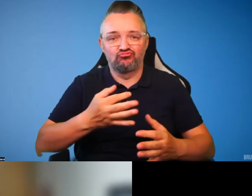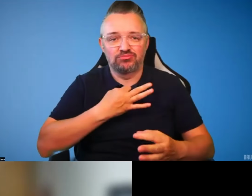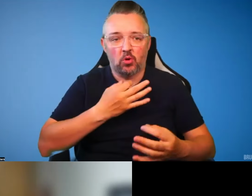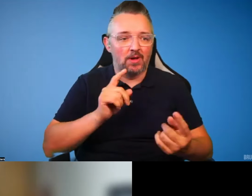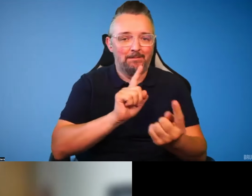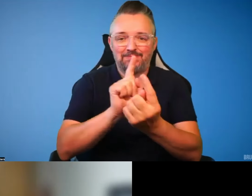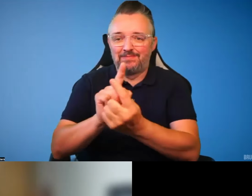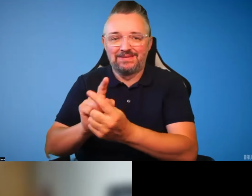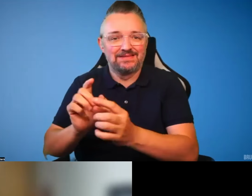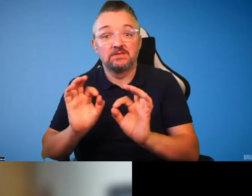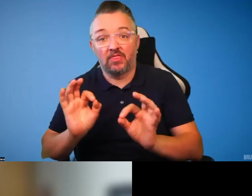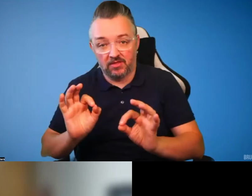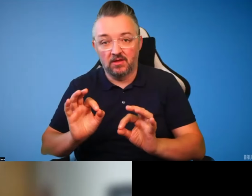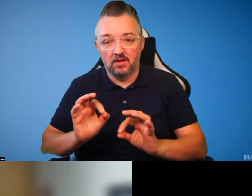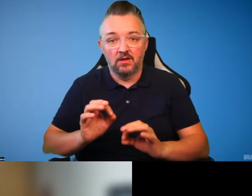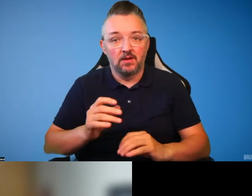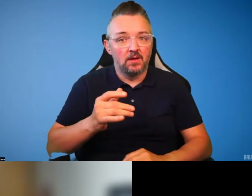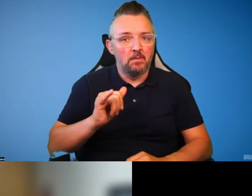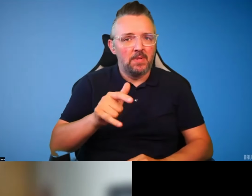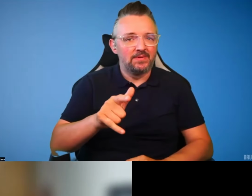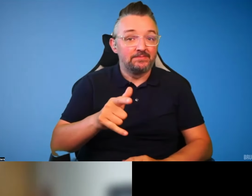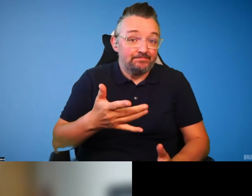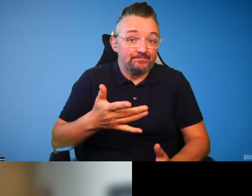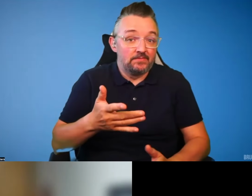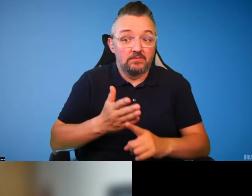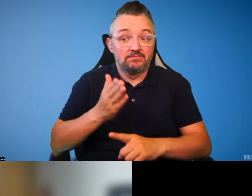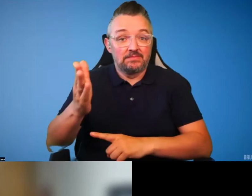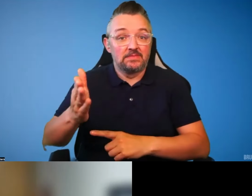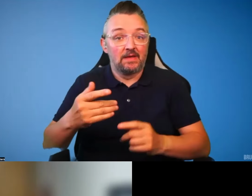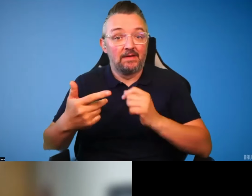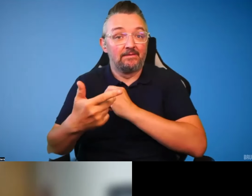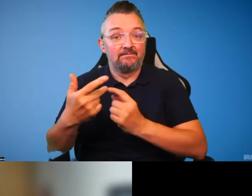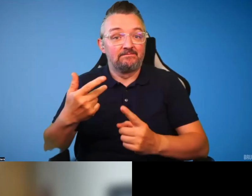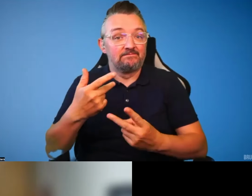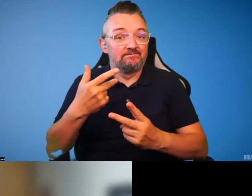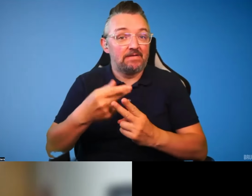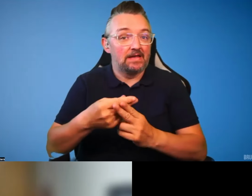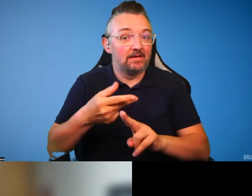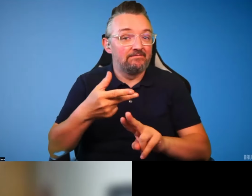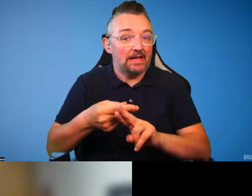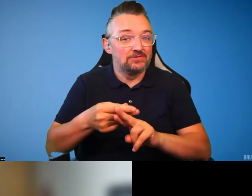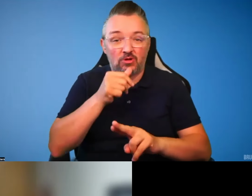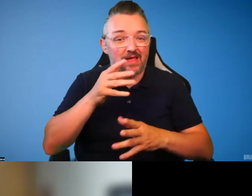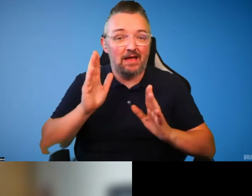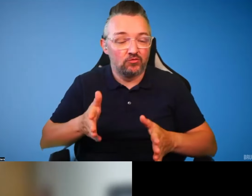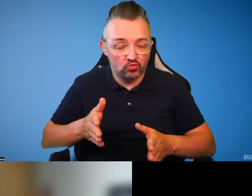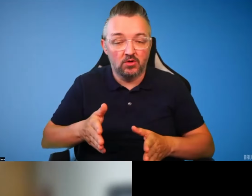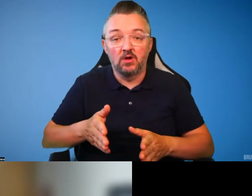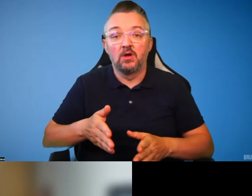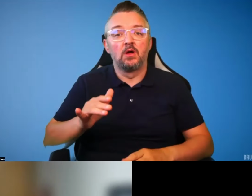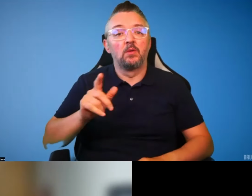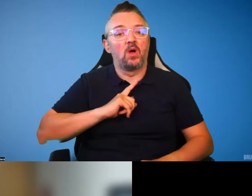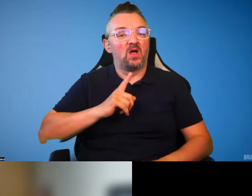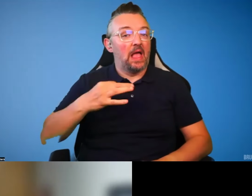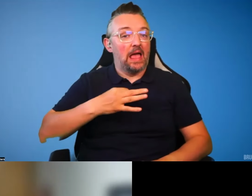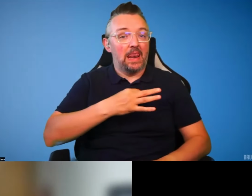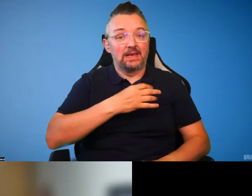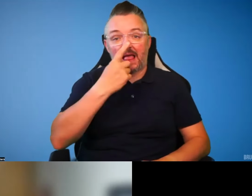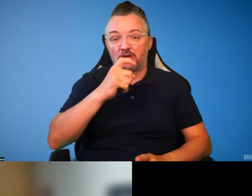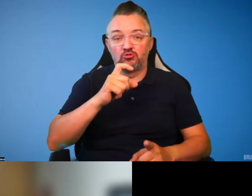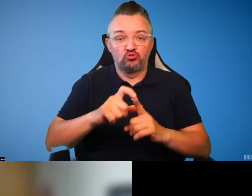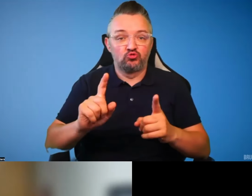people, then it might be that they don't need to travel for the vaccine. But if they are, then obviously there are things that the clinic can do. So for